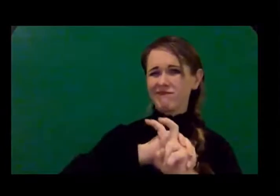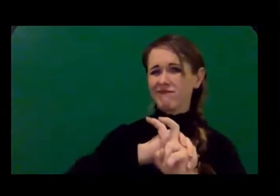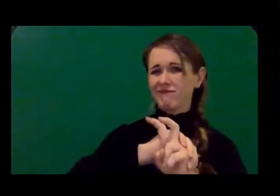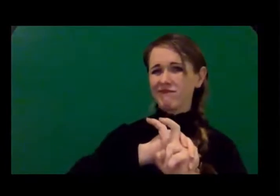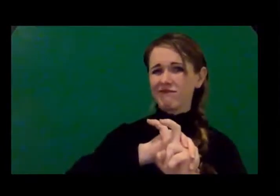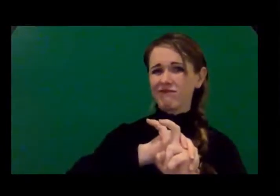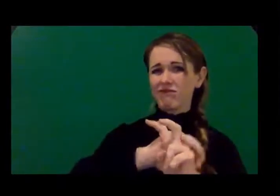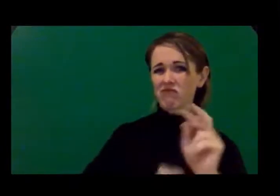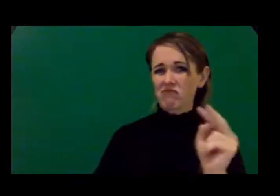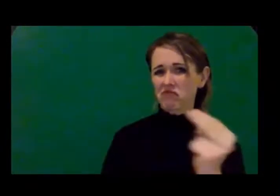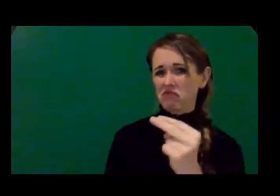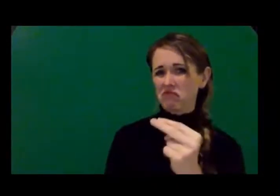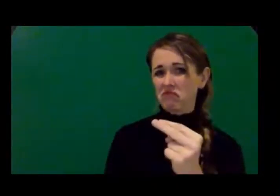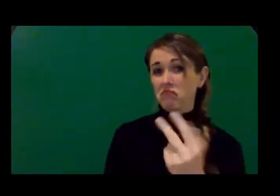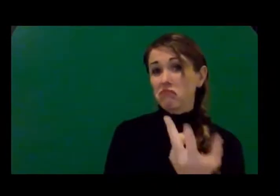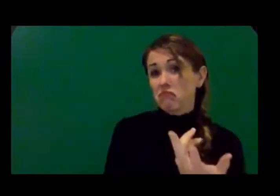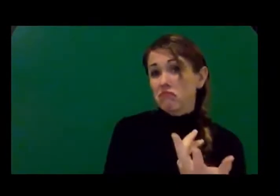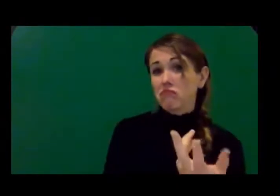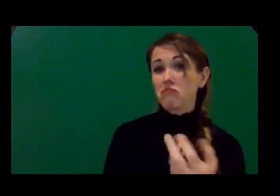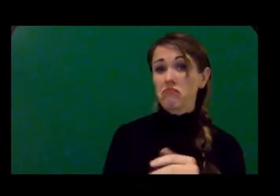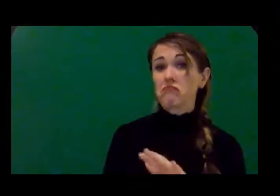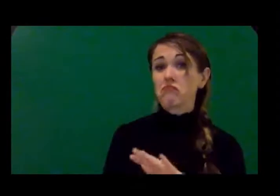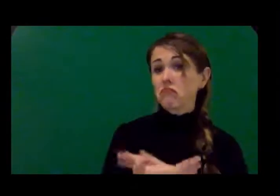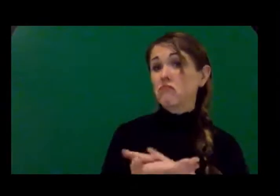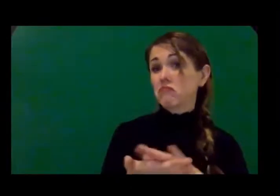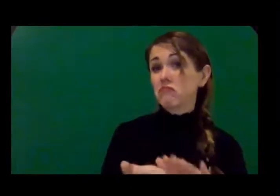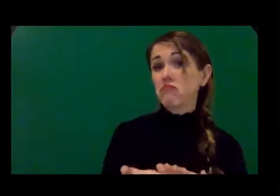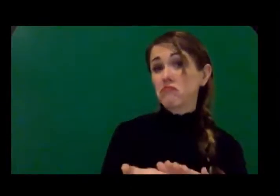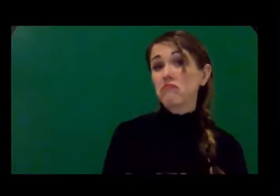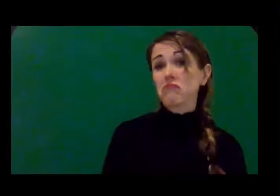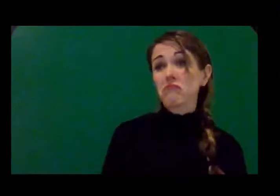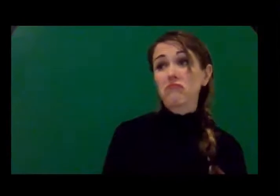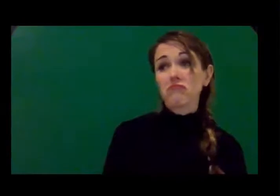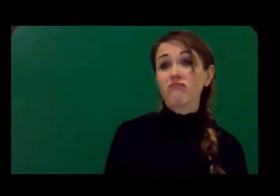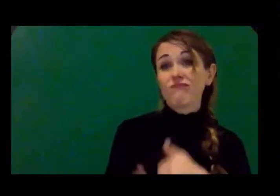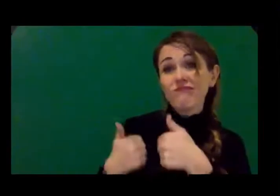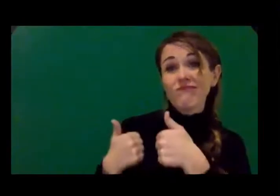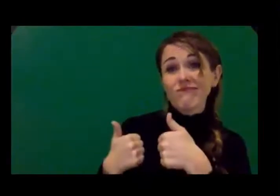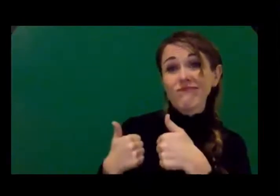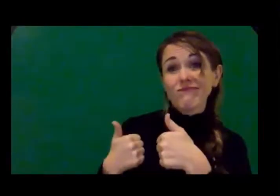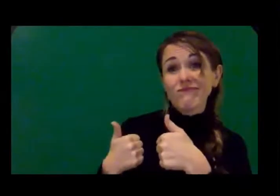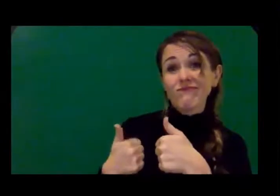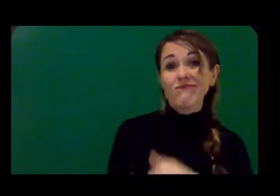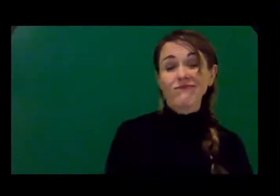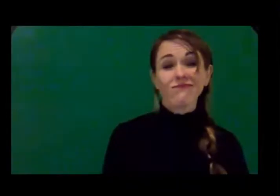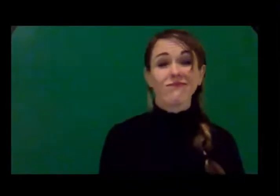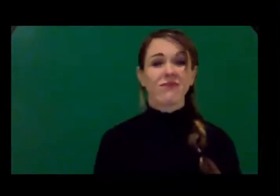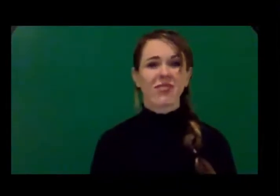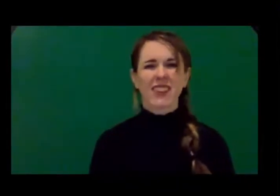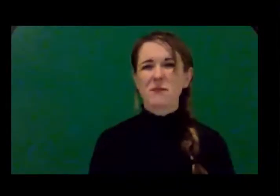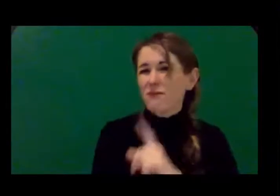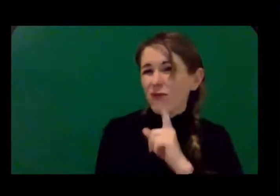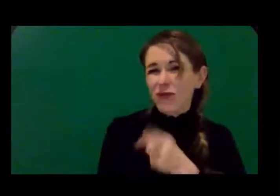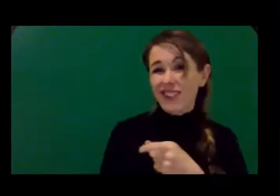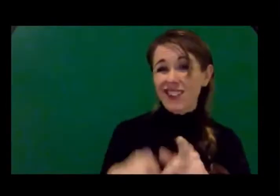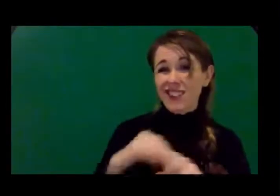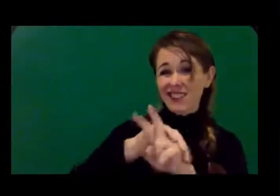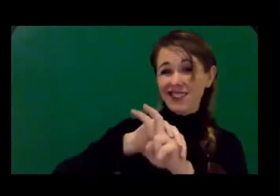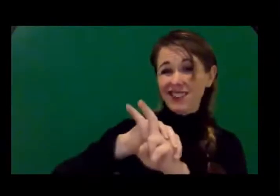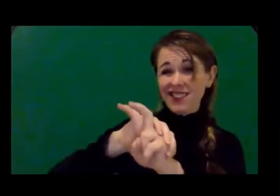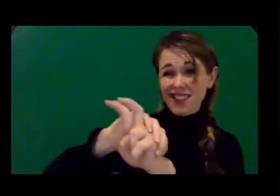is like, that's nice. Good for you. But really, the snail doesn't